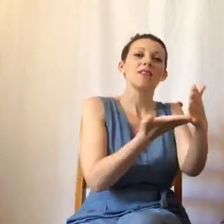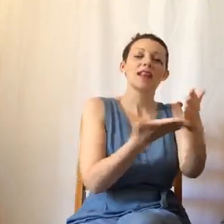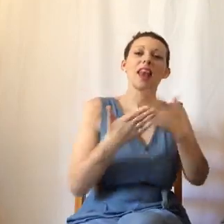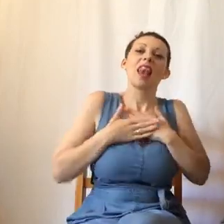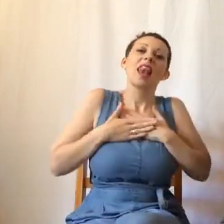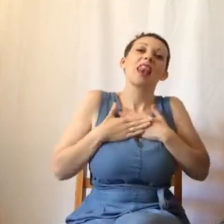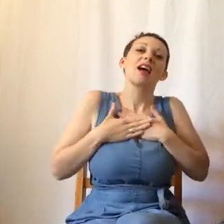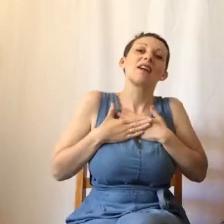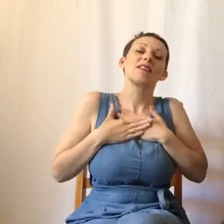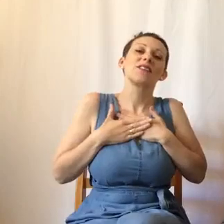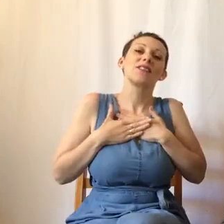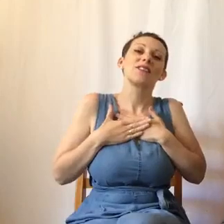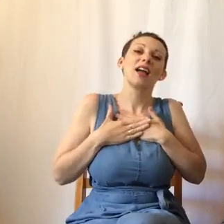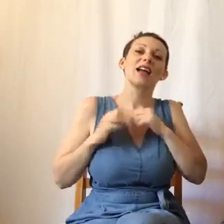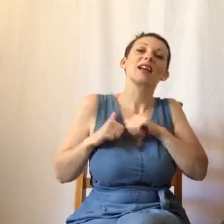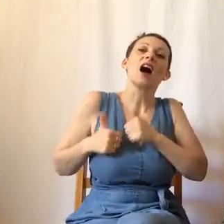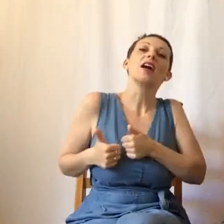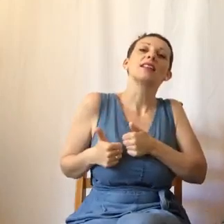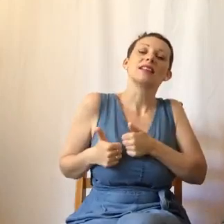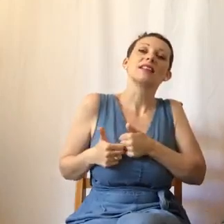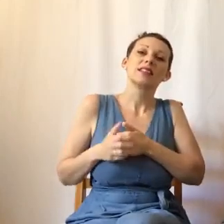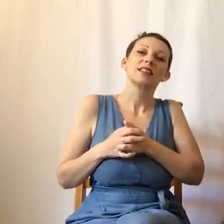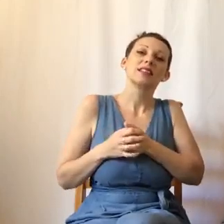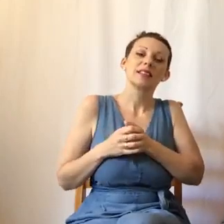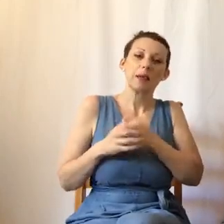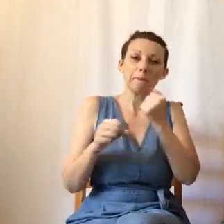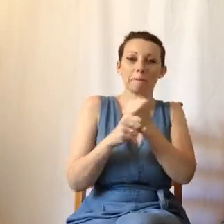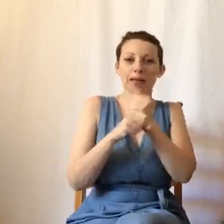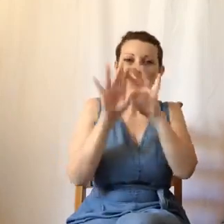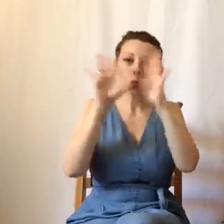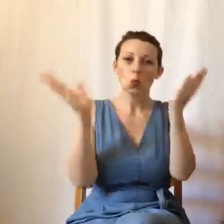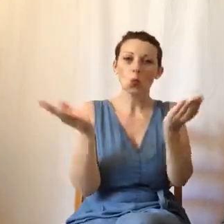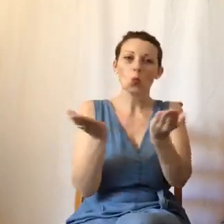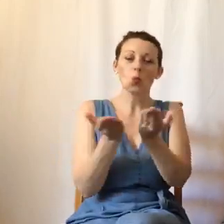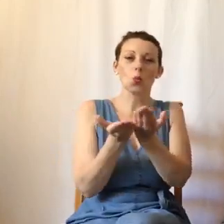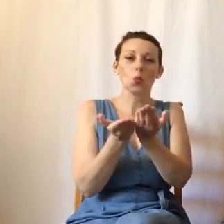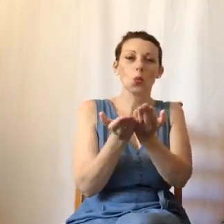It beams on those who share it and makes them shine so bright.